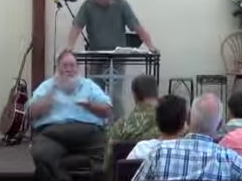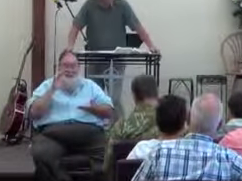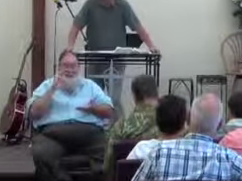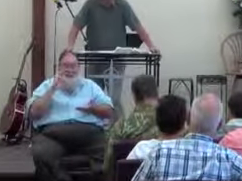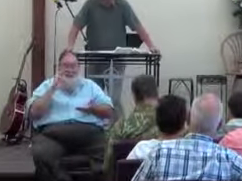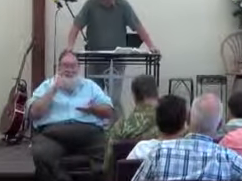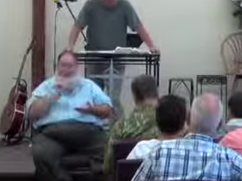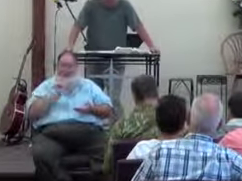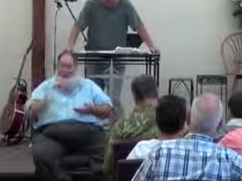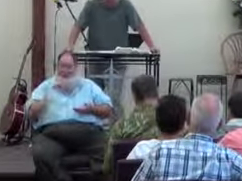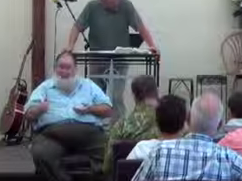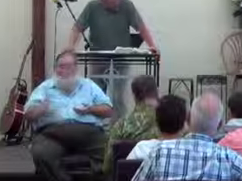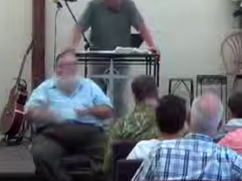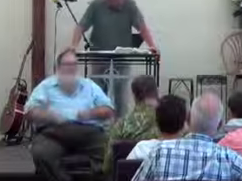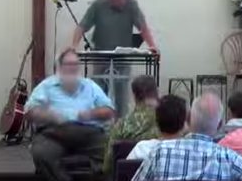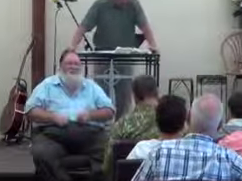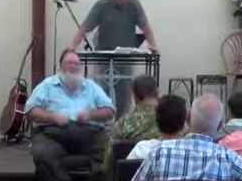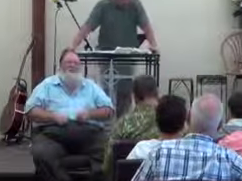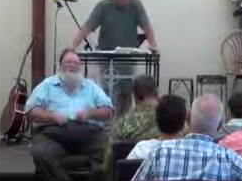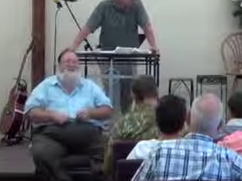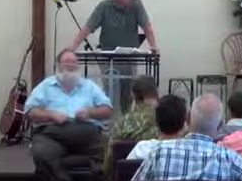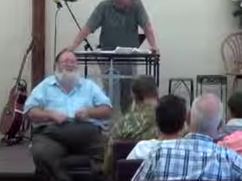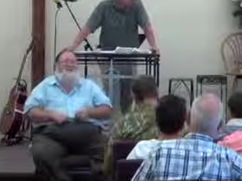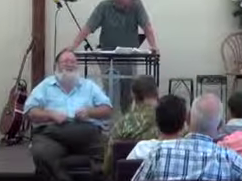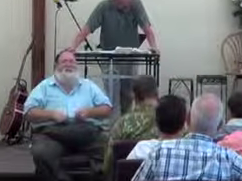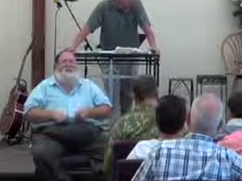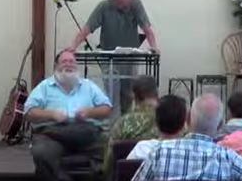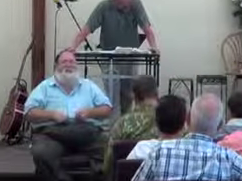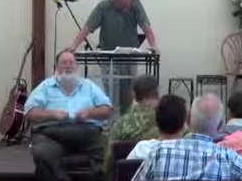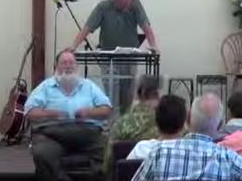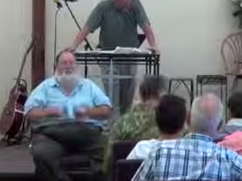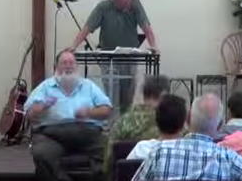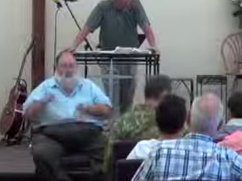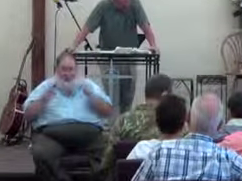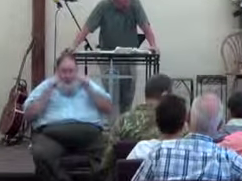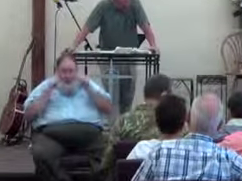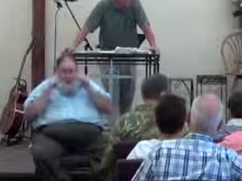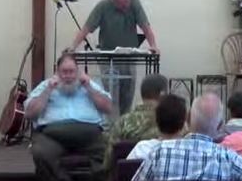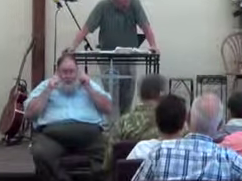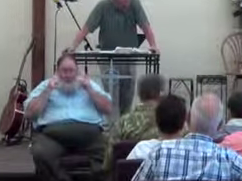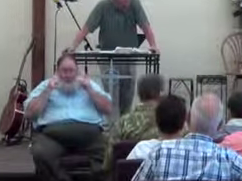It was God. He should get the glory. But he woke up, and here's what he says.